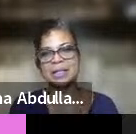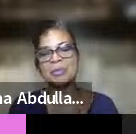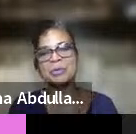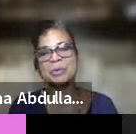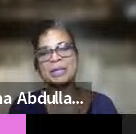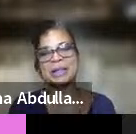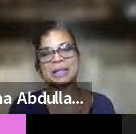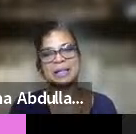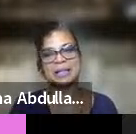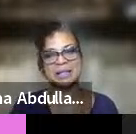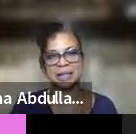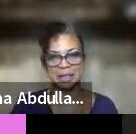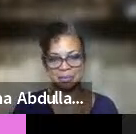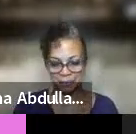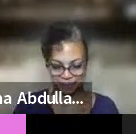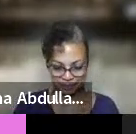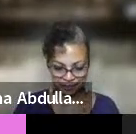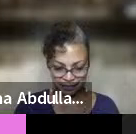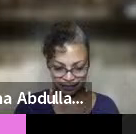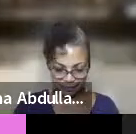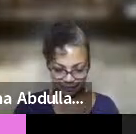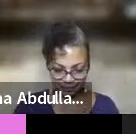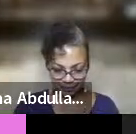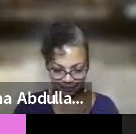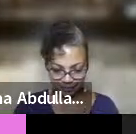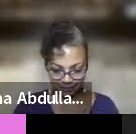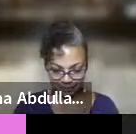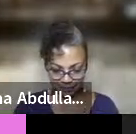Can someone read the next name?